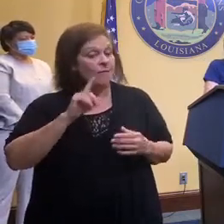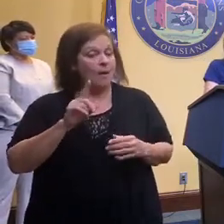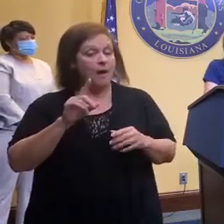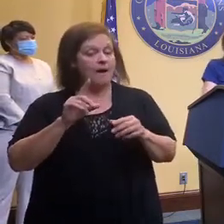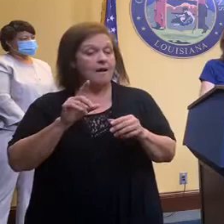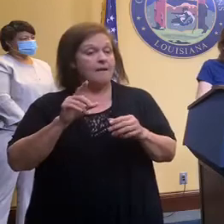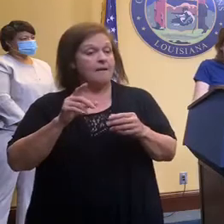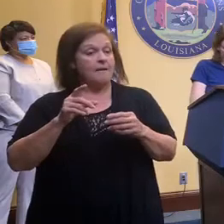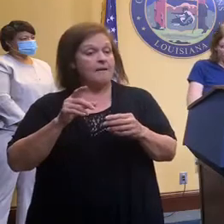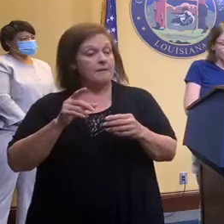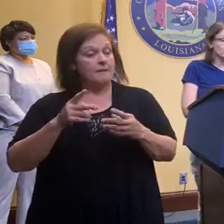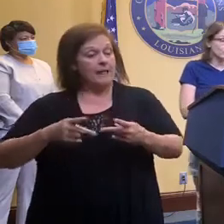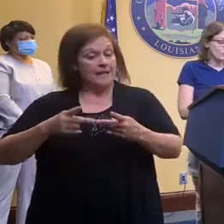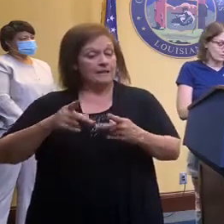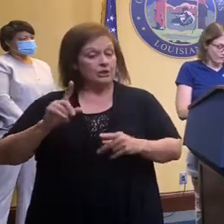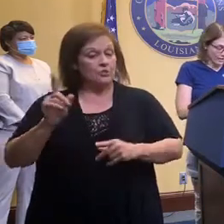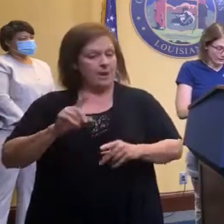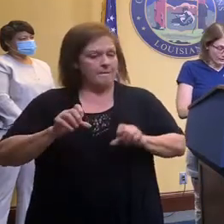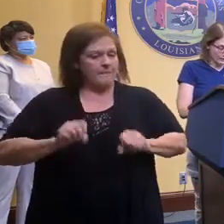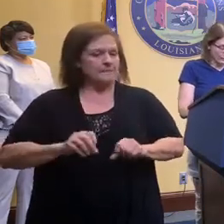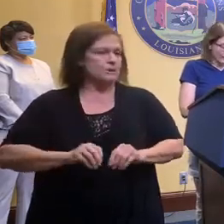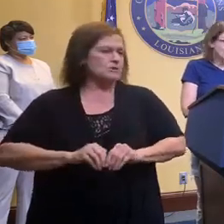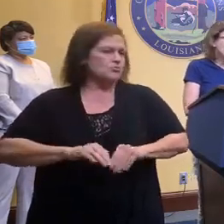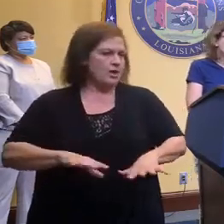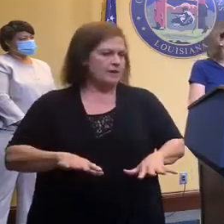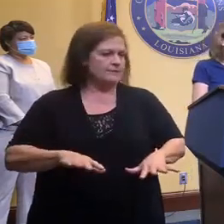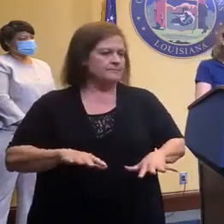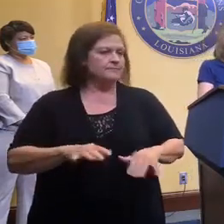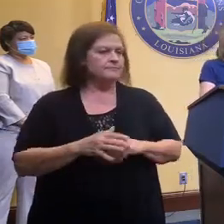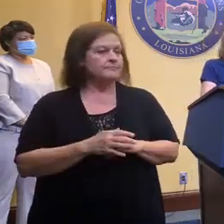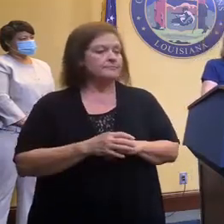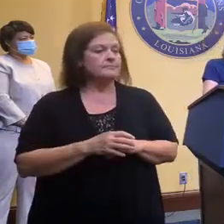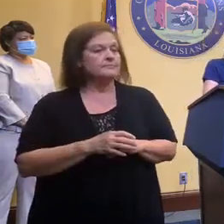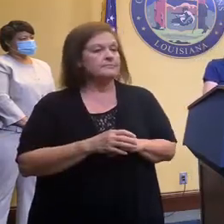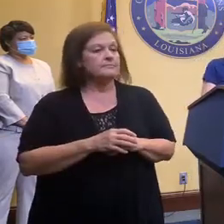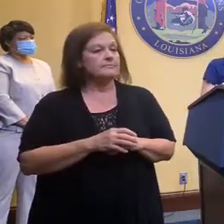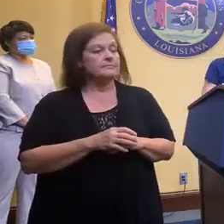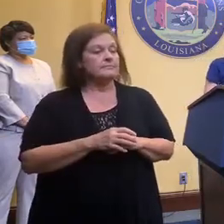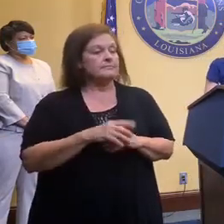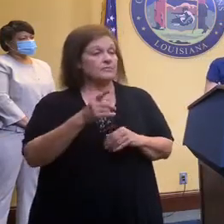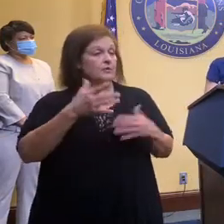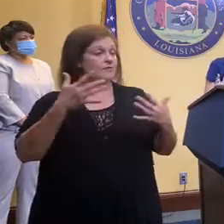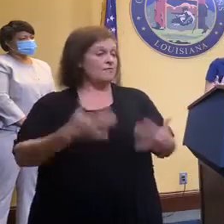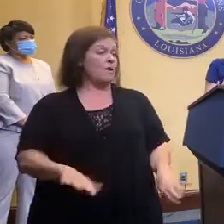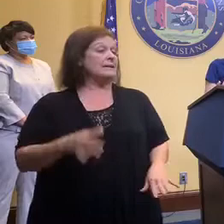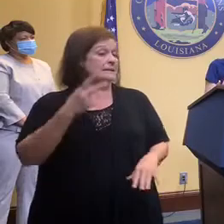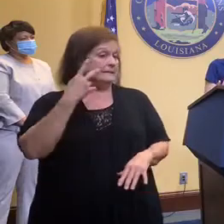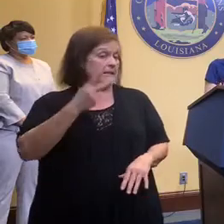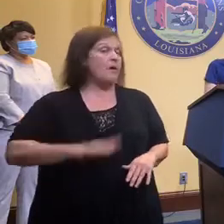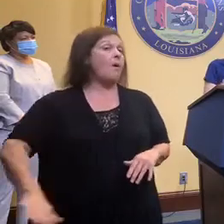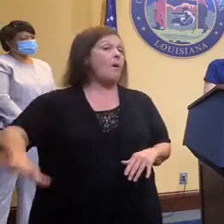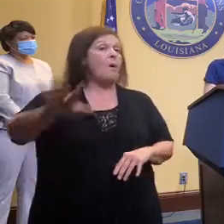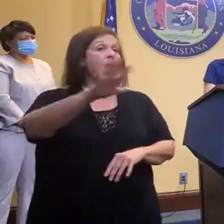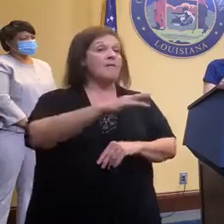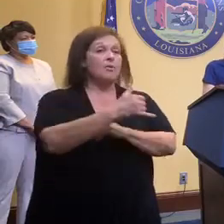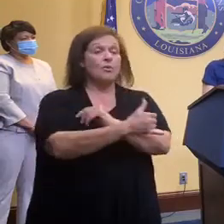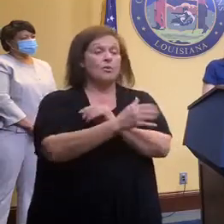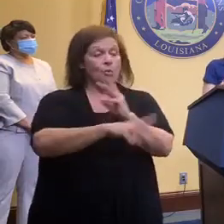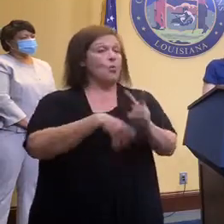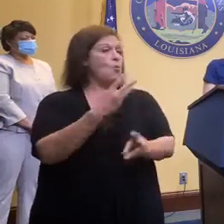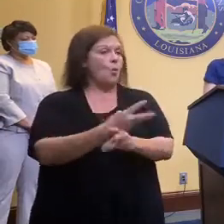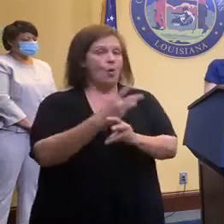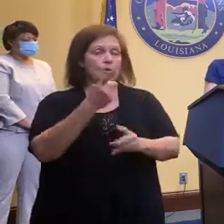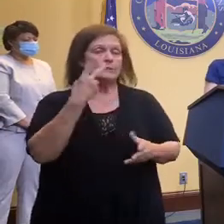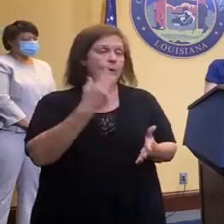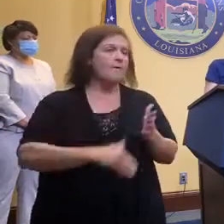the highest risk for transmission of the virus. As you have seen all over the country, really all over the world, over and over